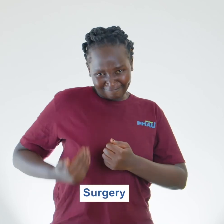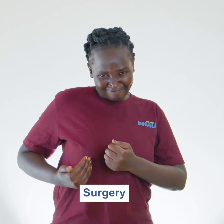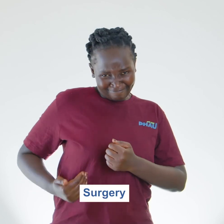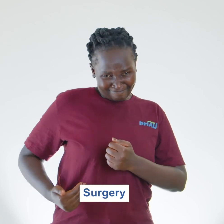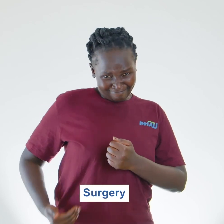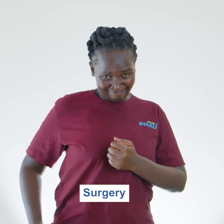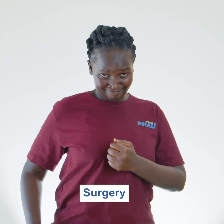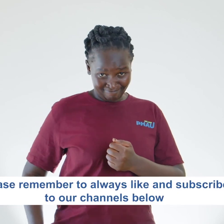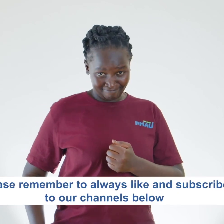Surgery.